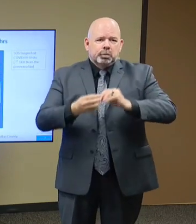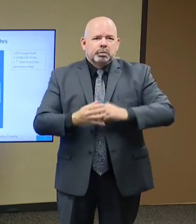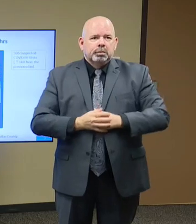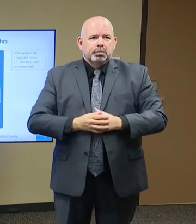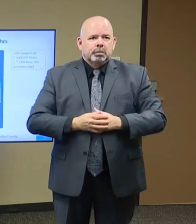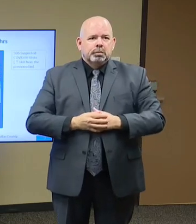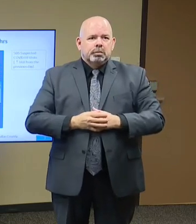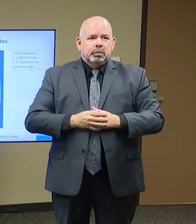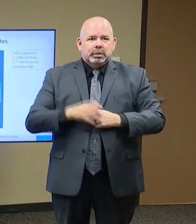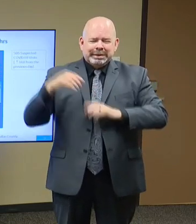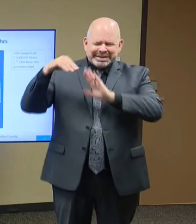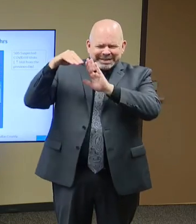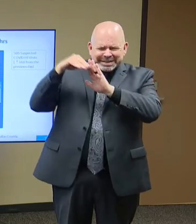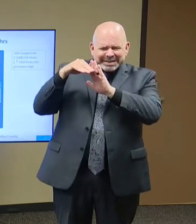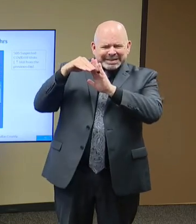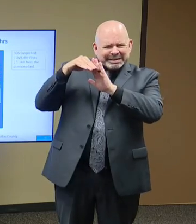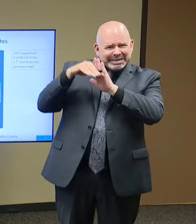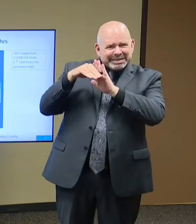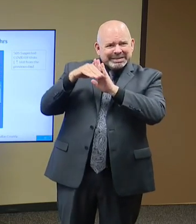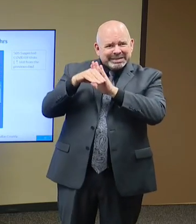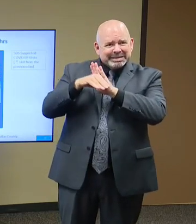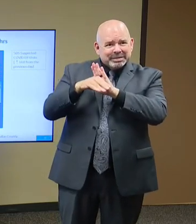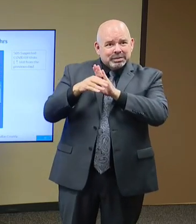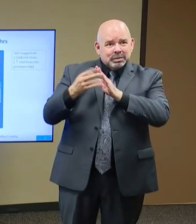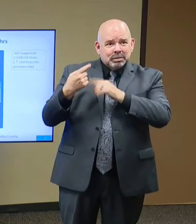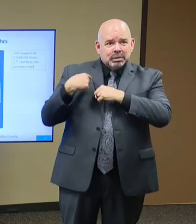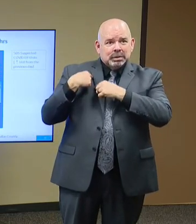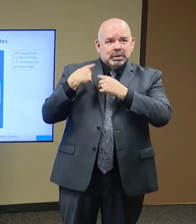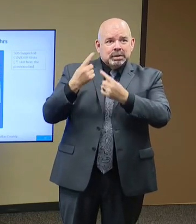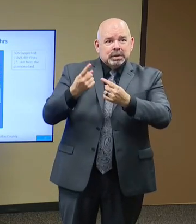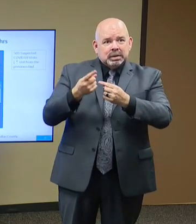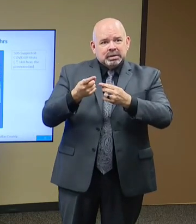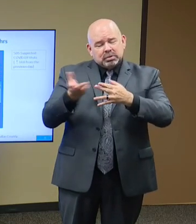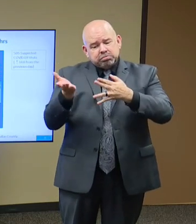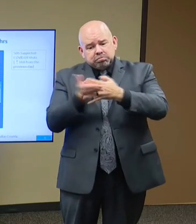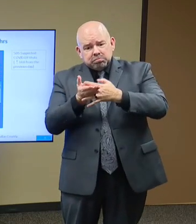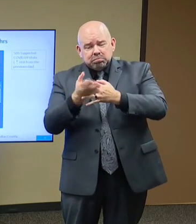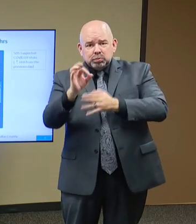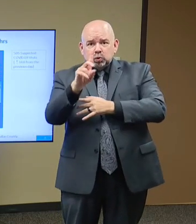steady decline since mid-July.